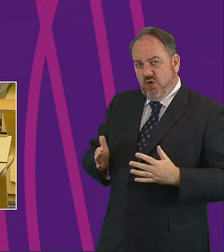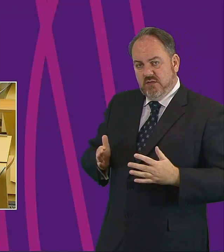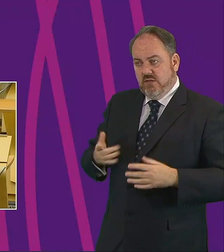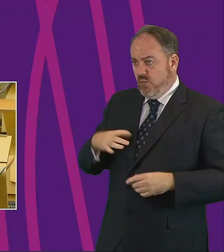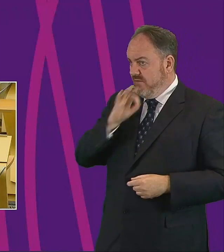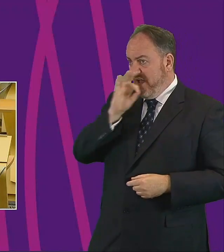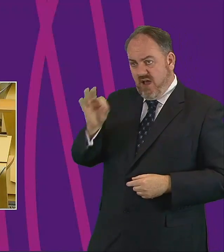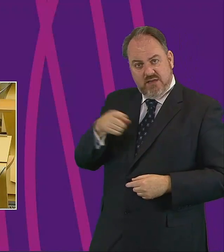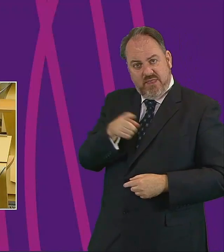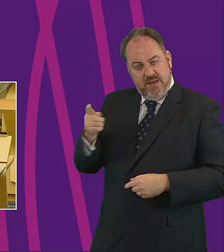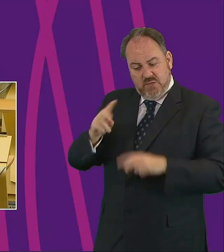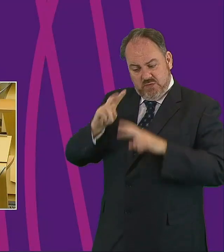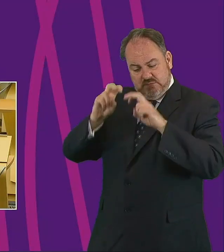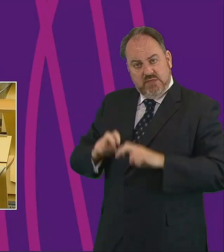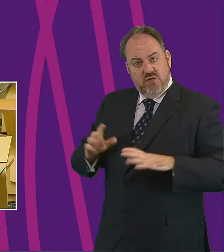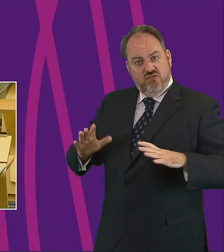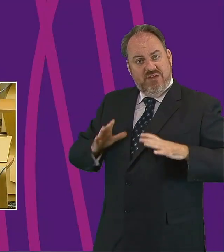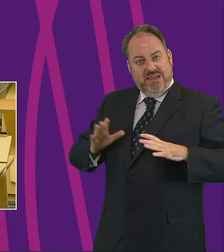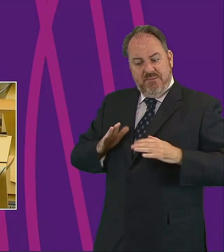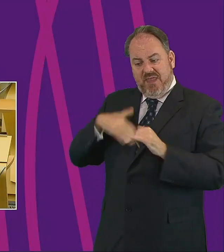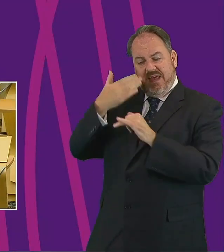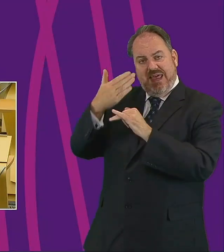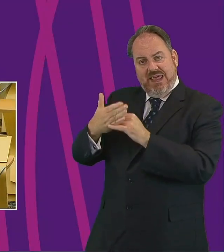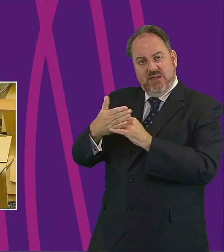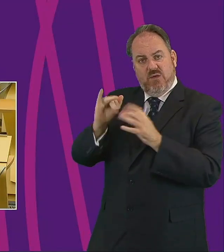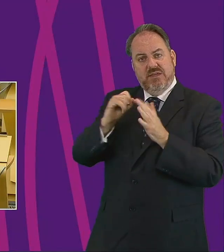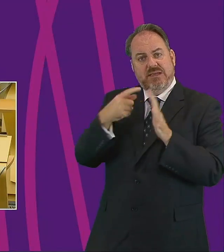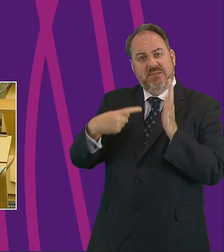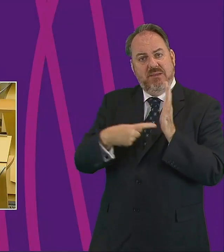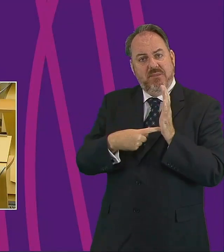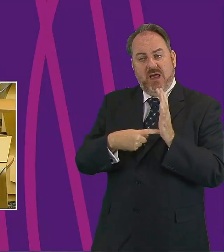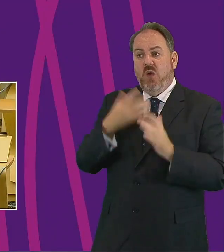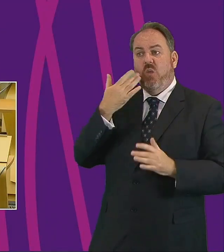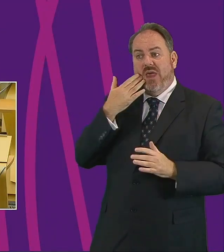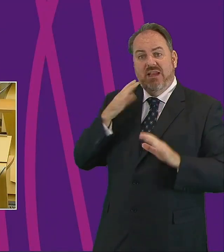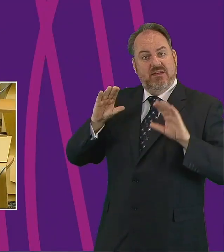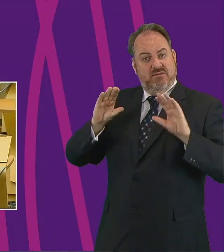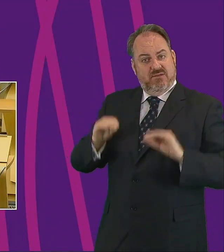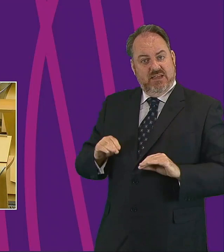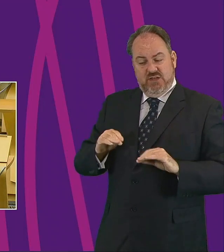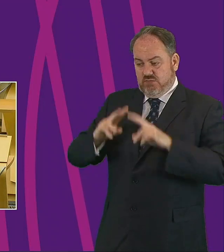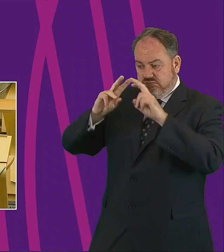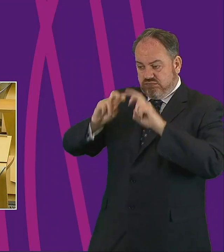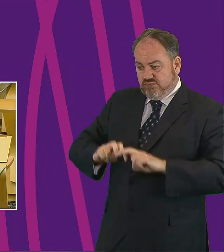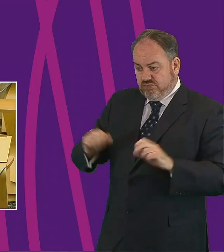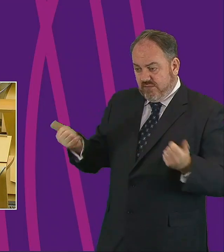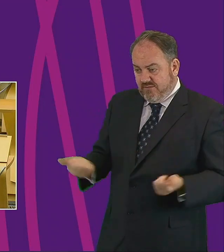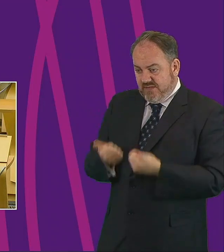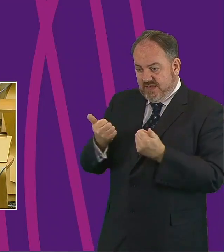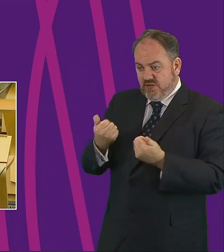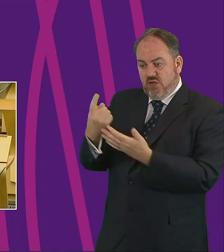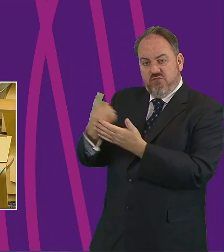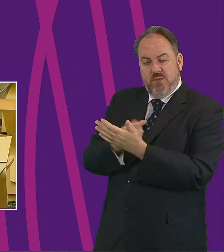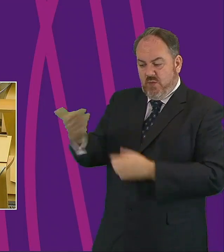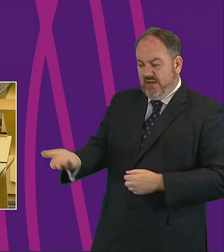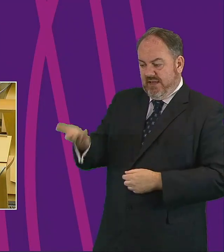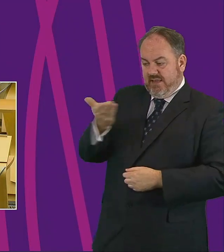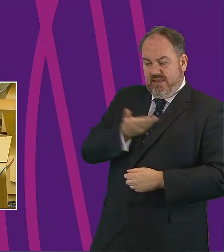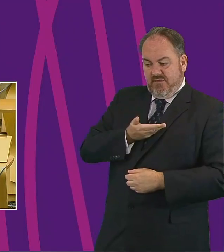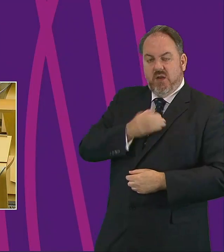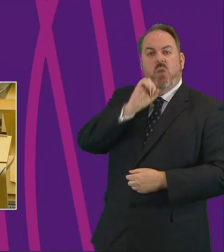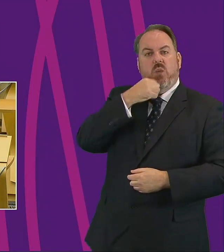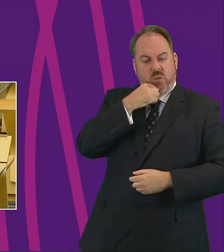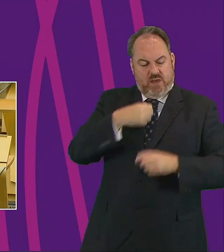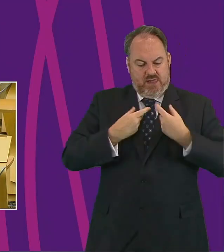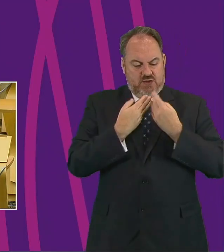be complete by the end of September, and we will publish that in full. That is a level of transparency around this that is not being replicated